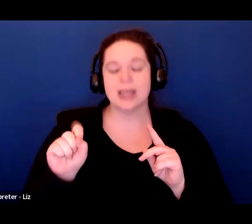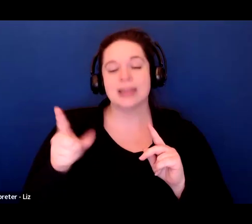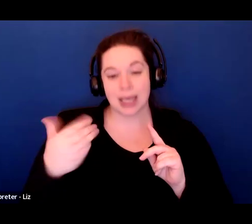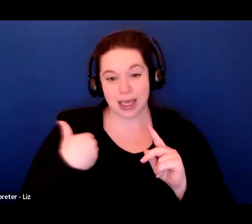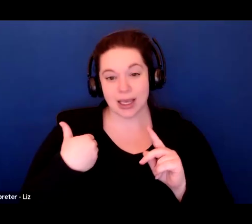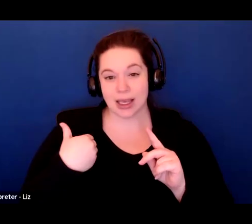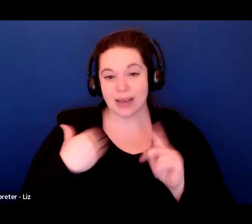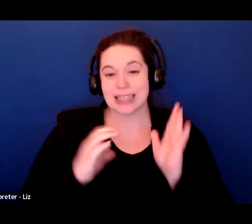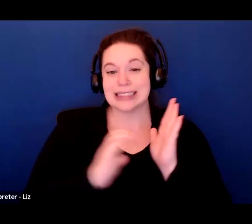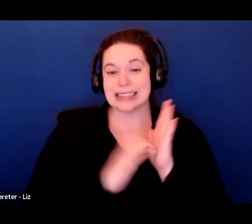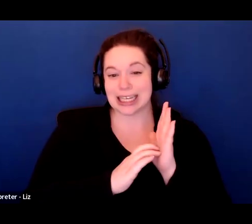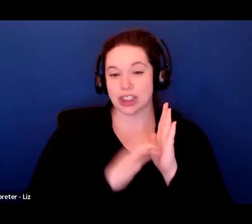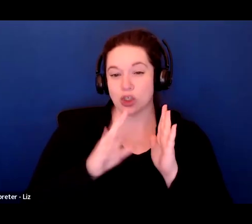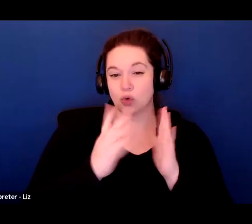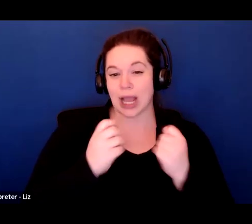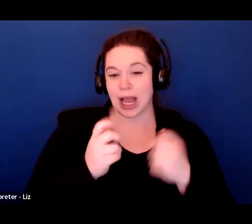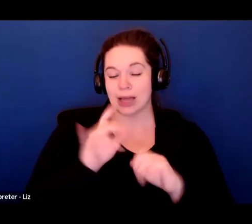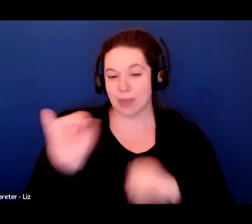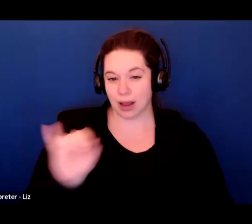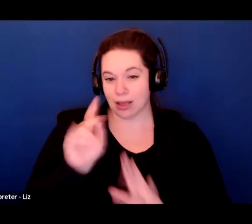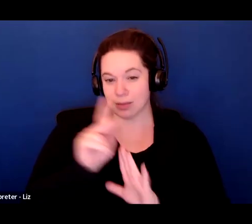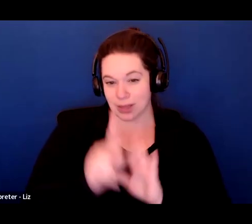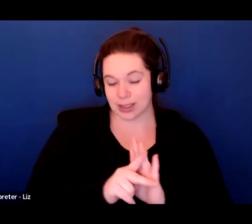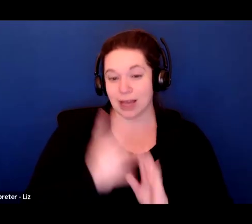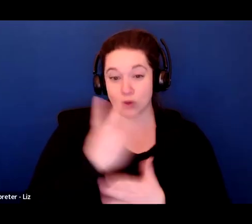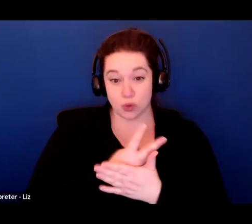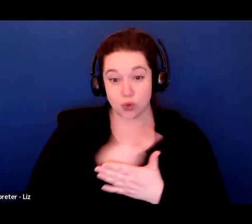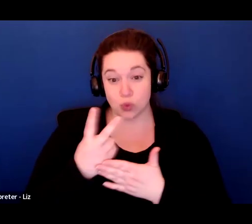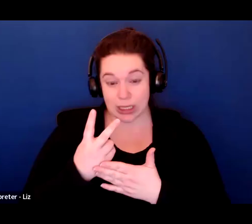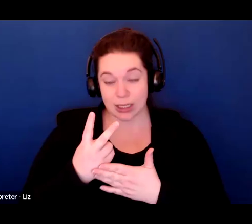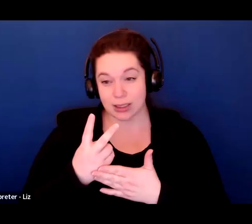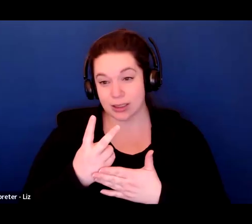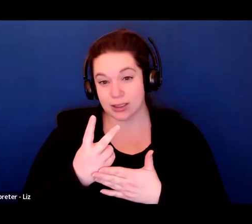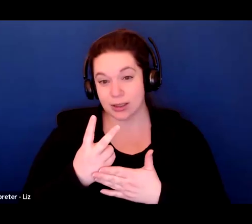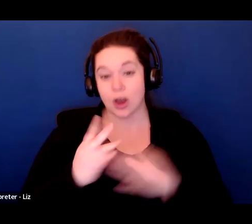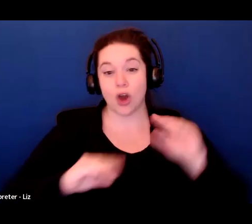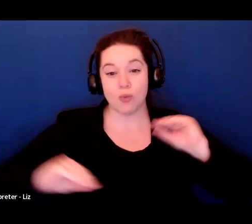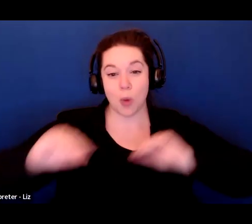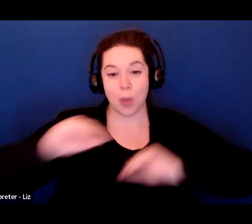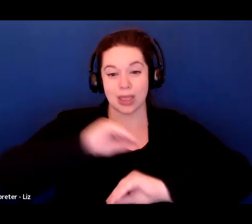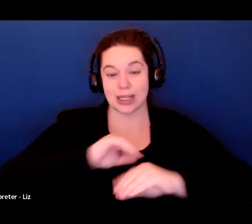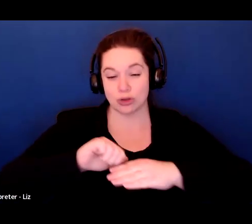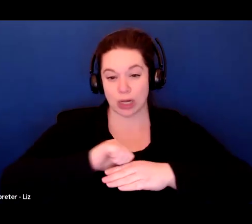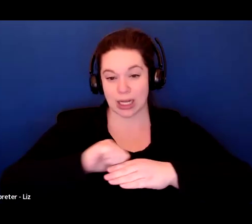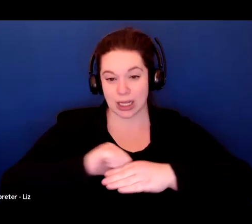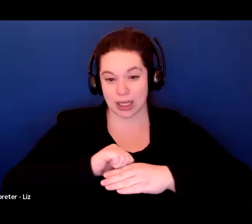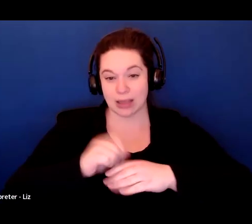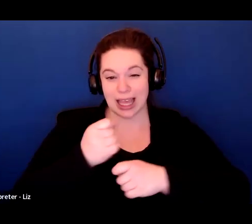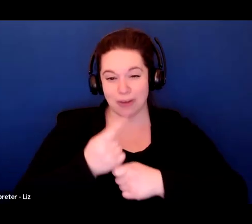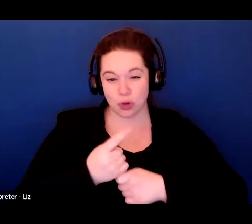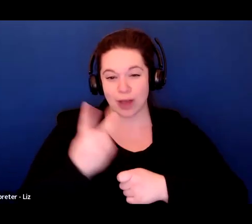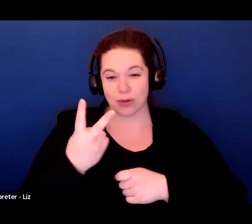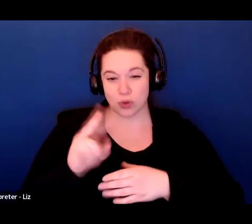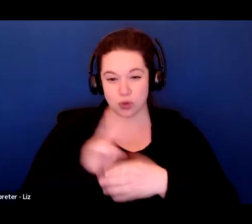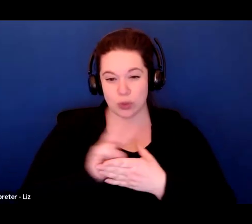a section in their health policy that says you get 2 weeks of mobility training. Every year, you get 2 weeks